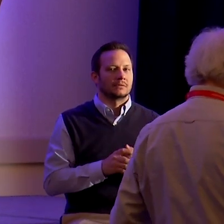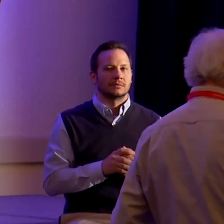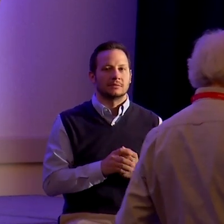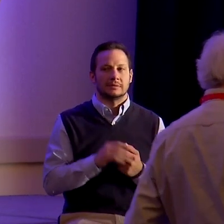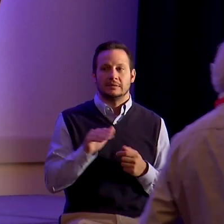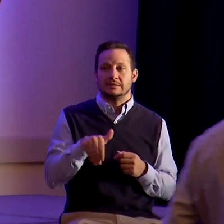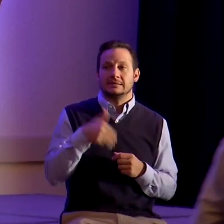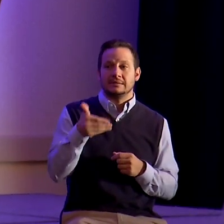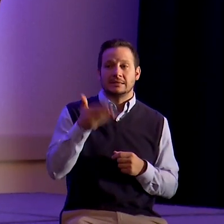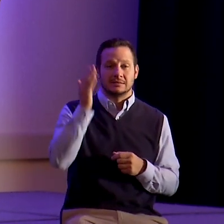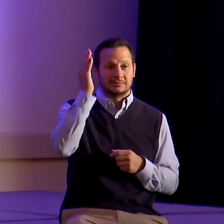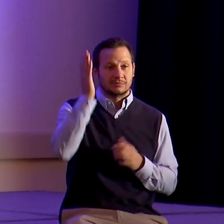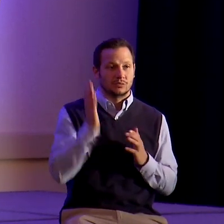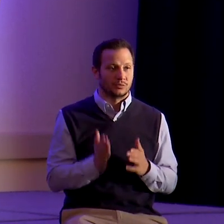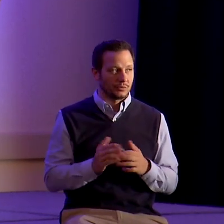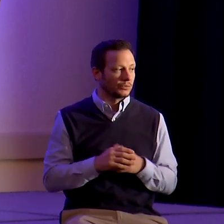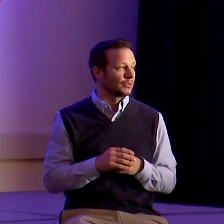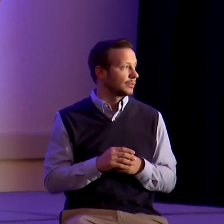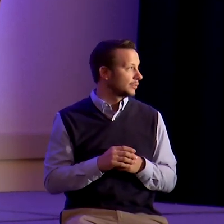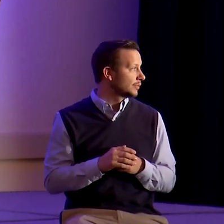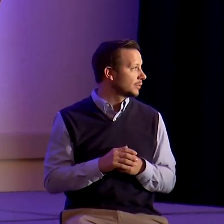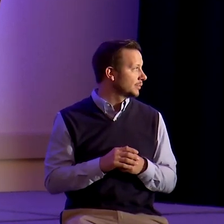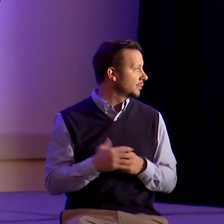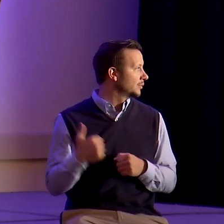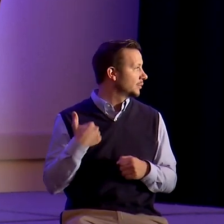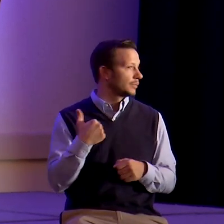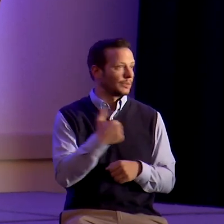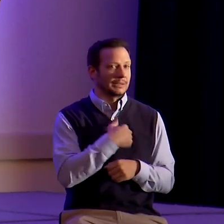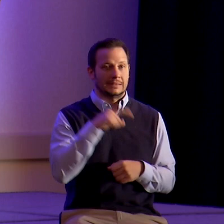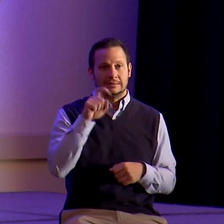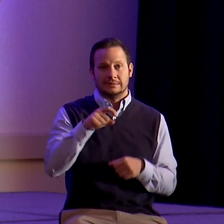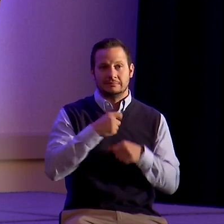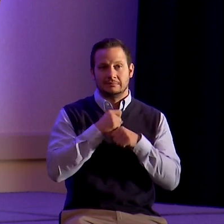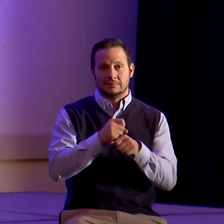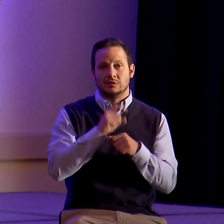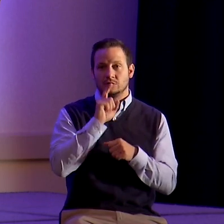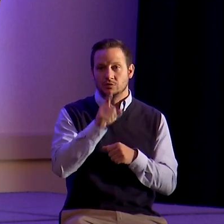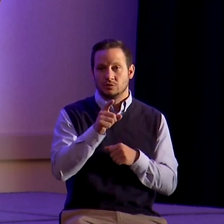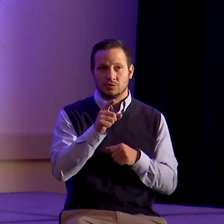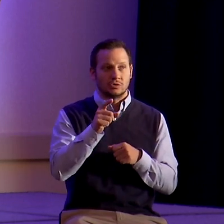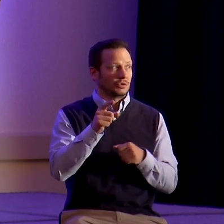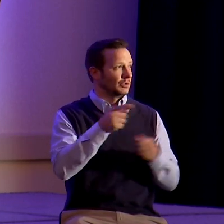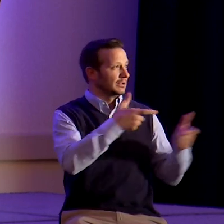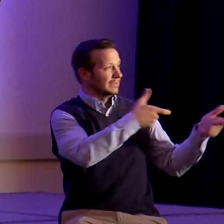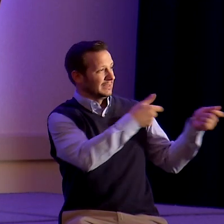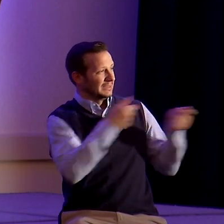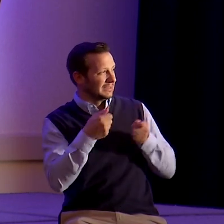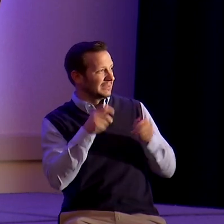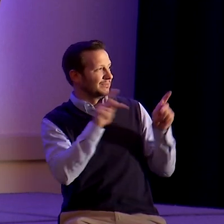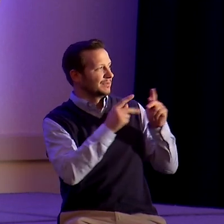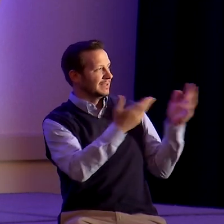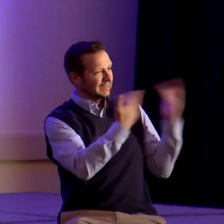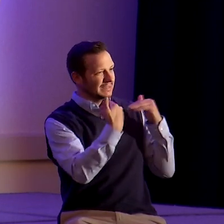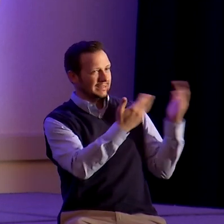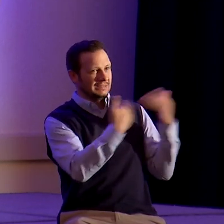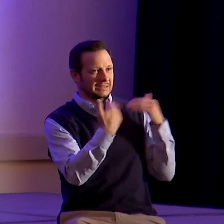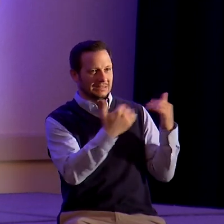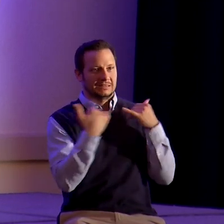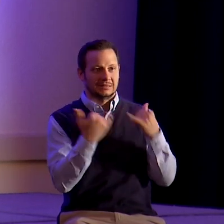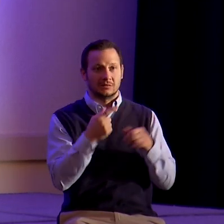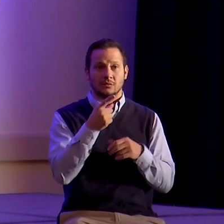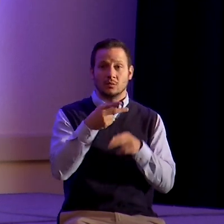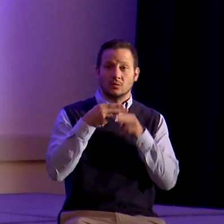this next speaker, we need to make sure to wrangle folks and bring them in. You know, whether you